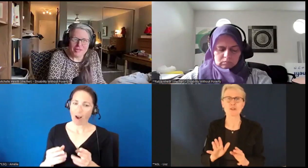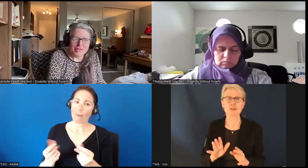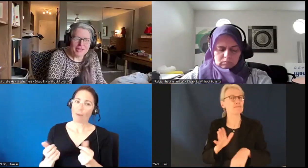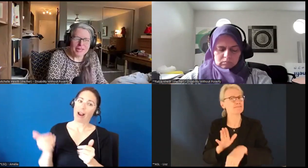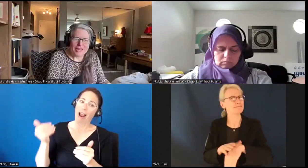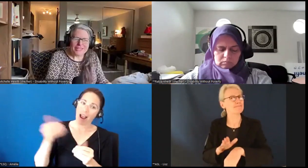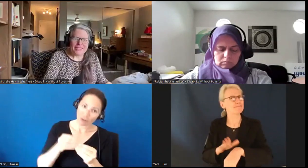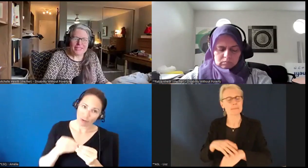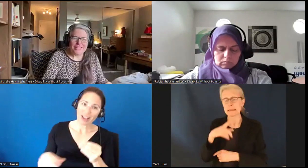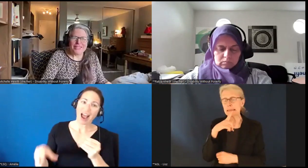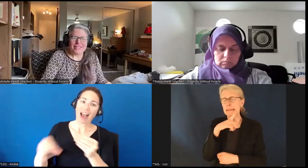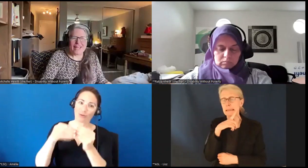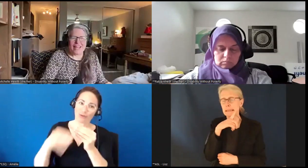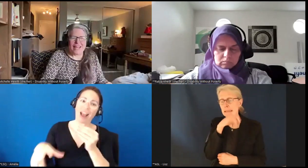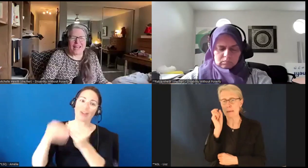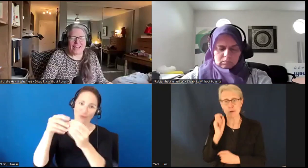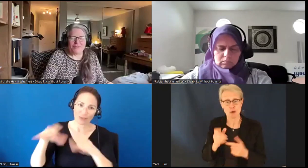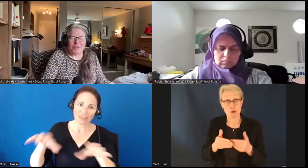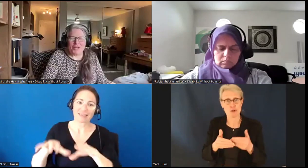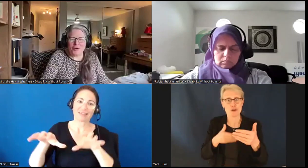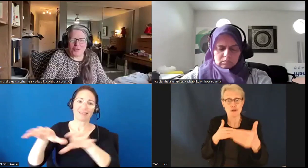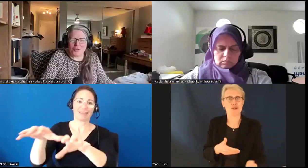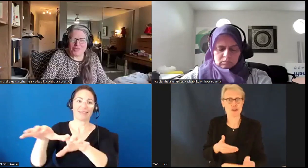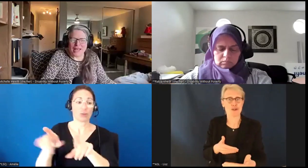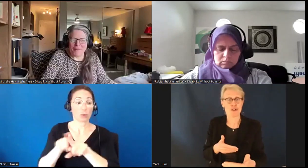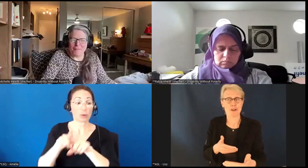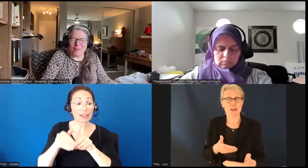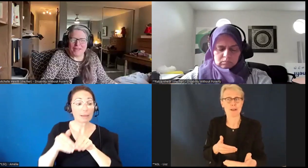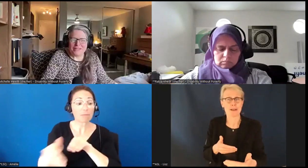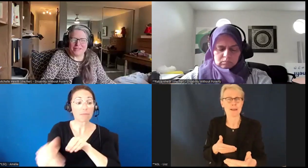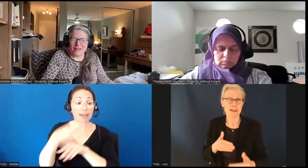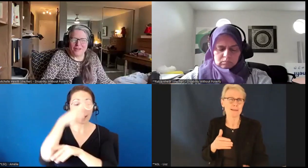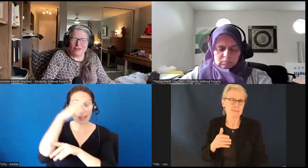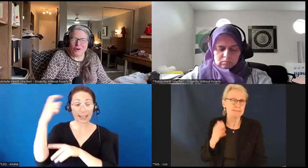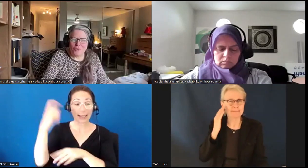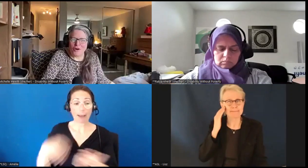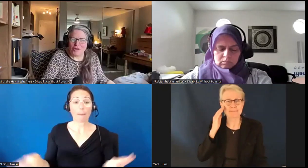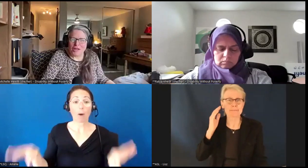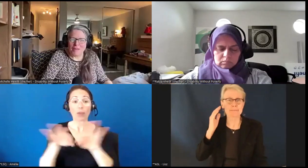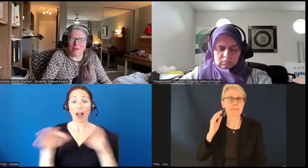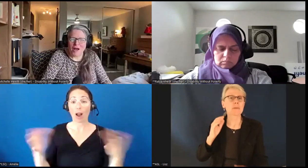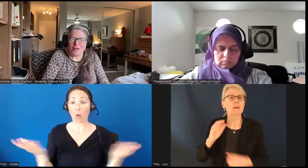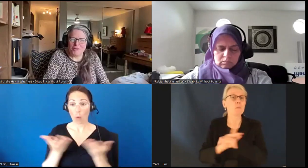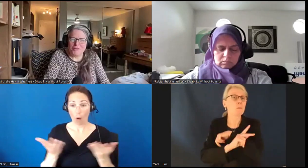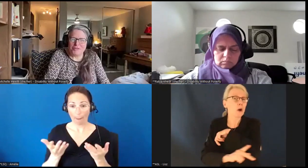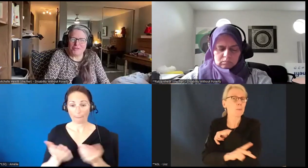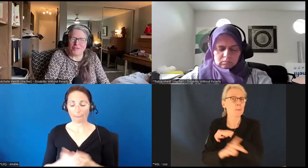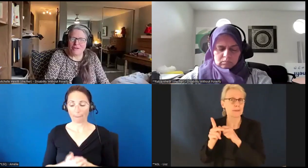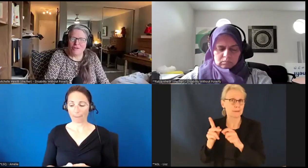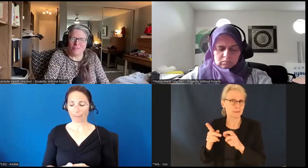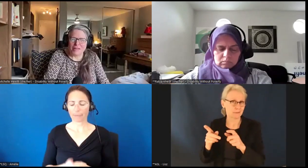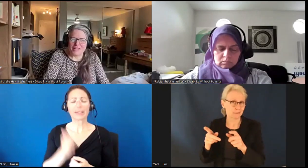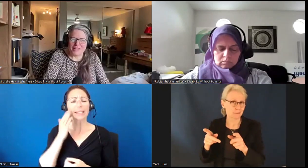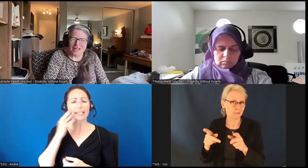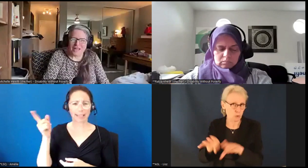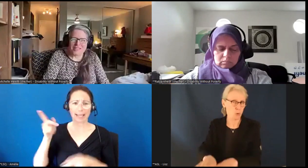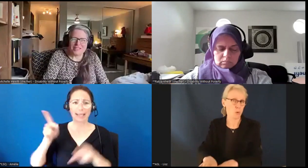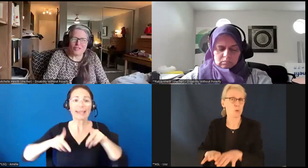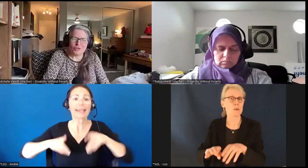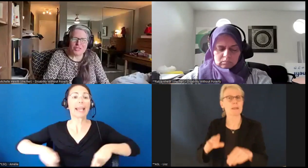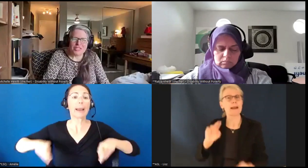summer is that we know that MPs are no longer in Parliament, that they're all back